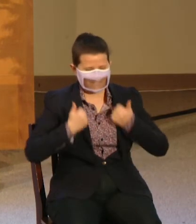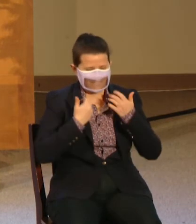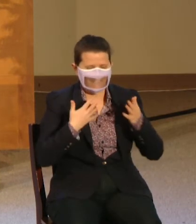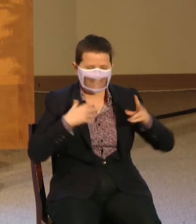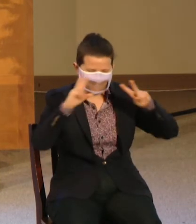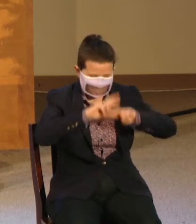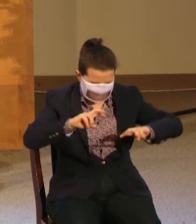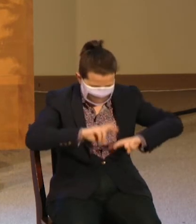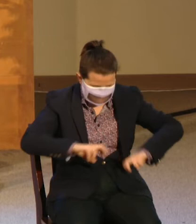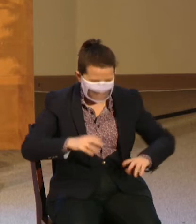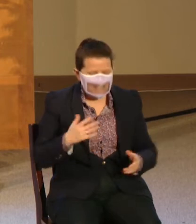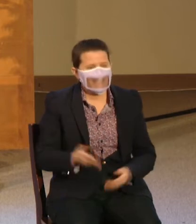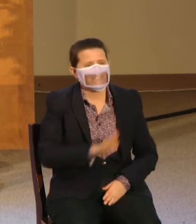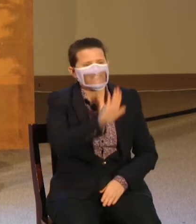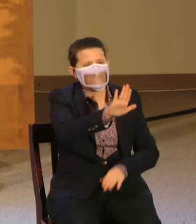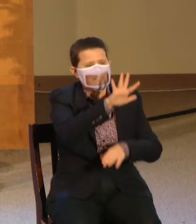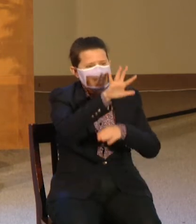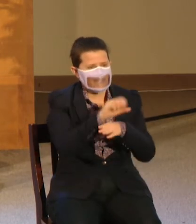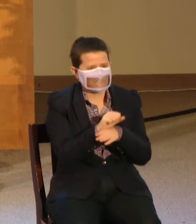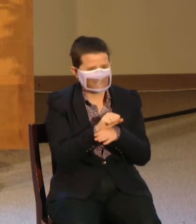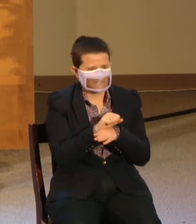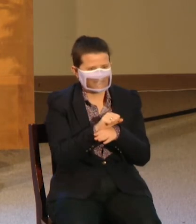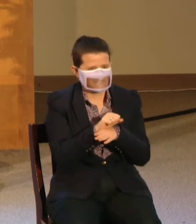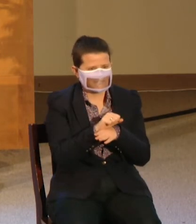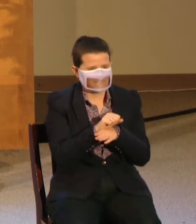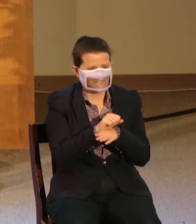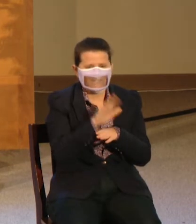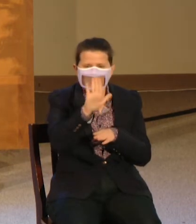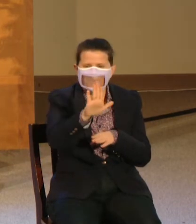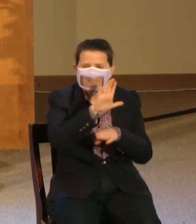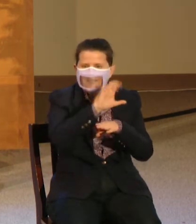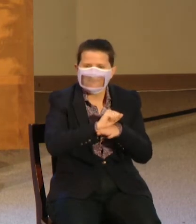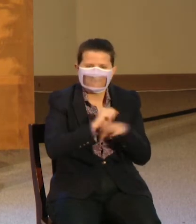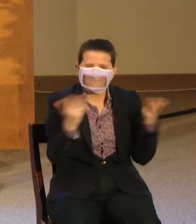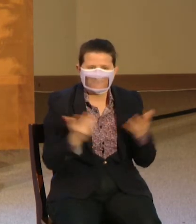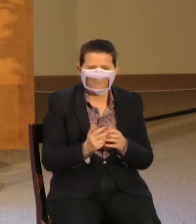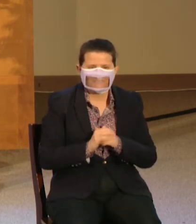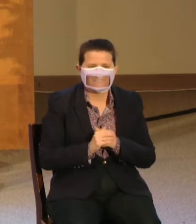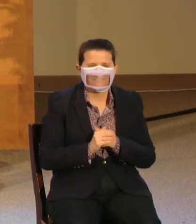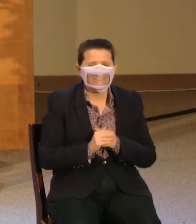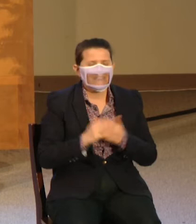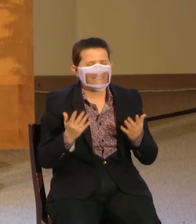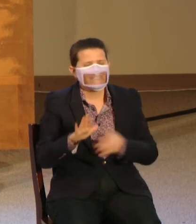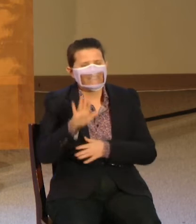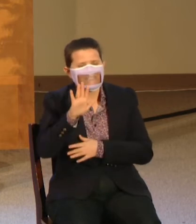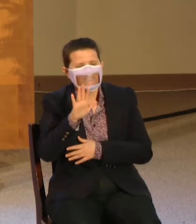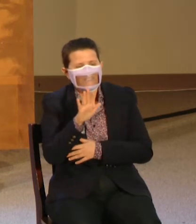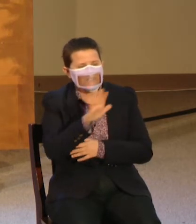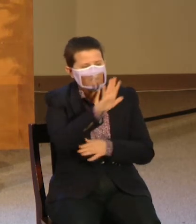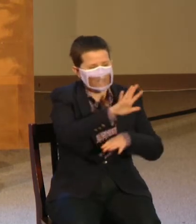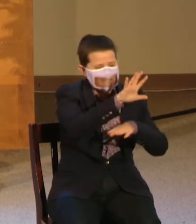doing out of habit and what you're doing that is expanding you and contributing to your